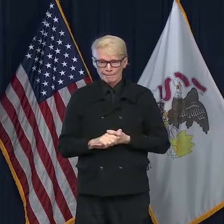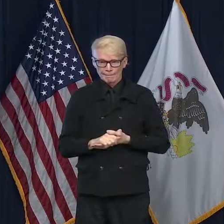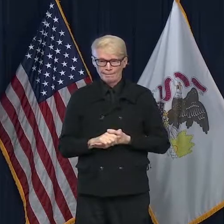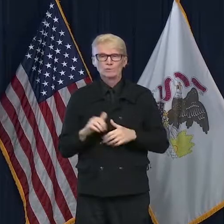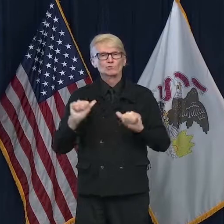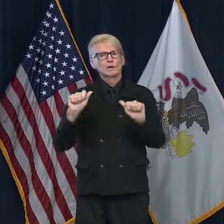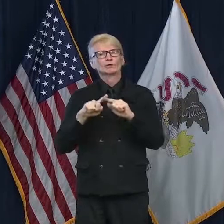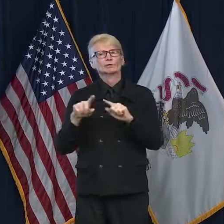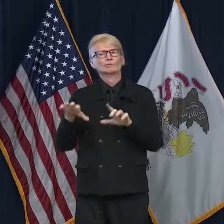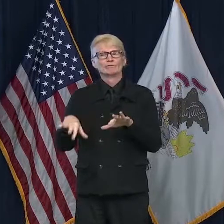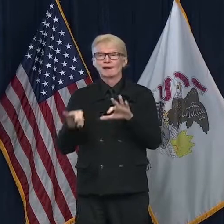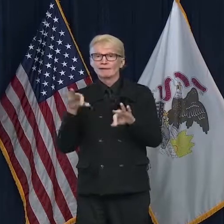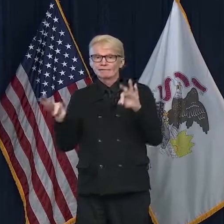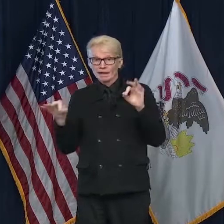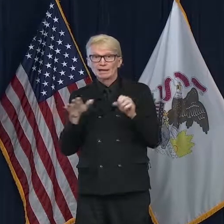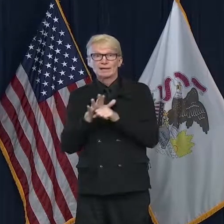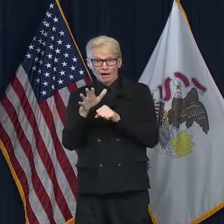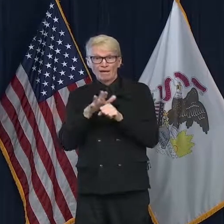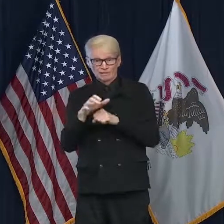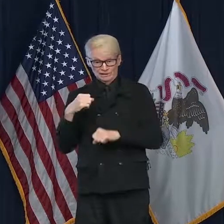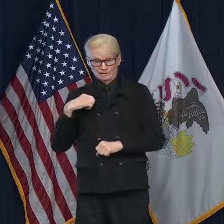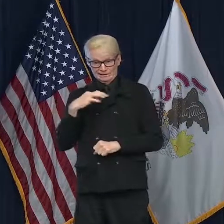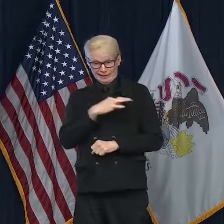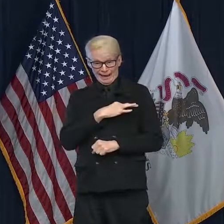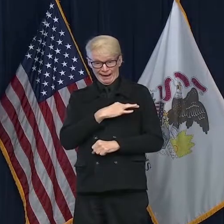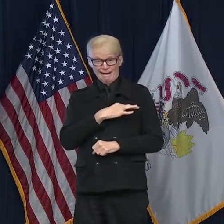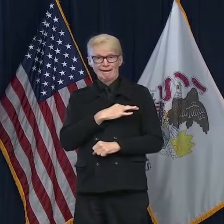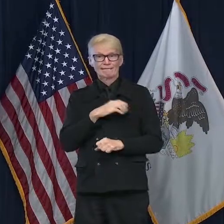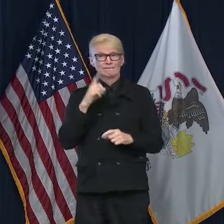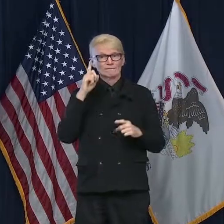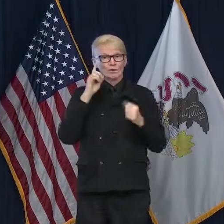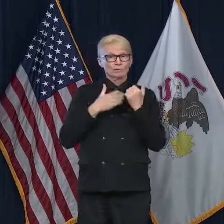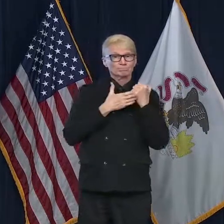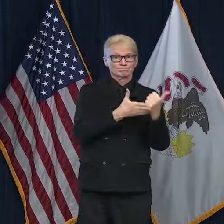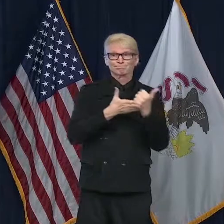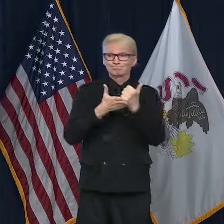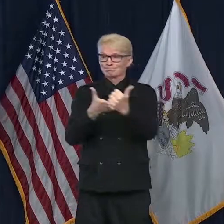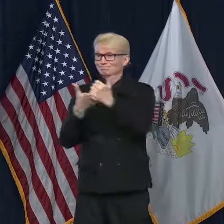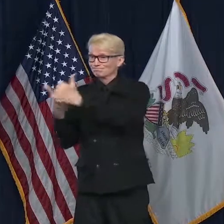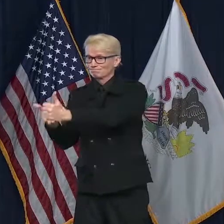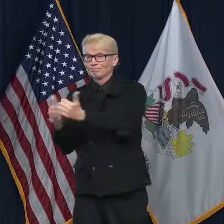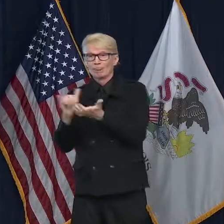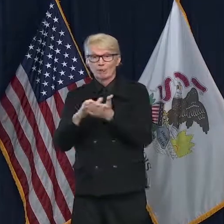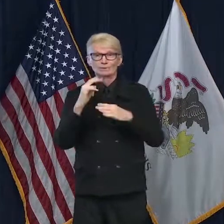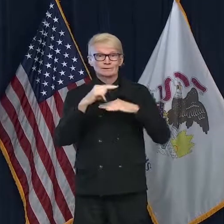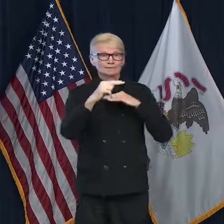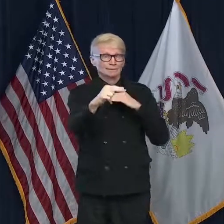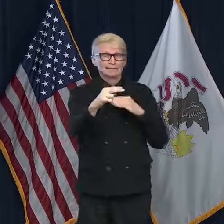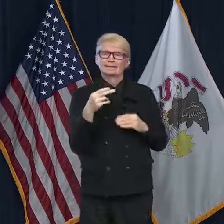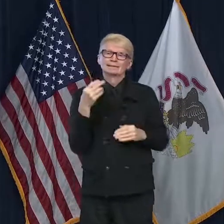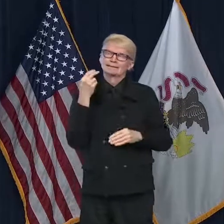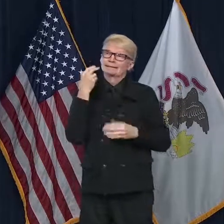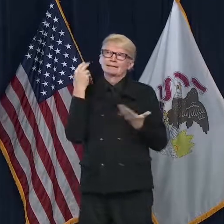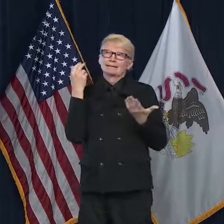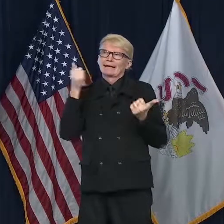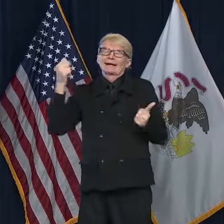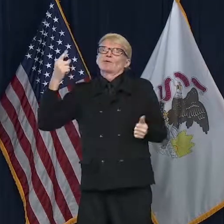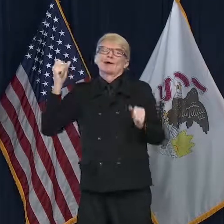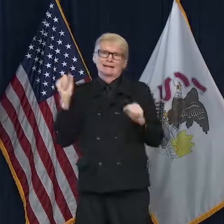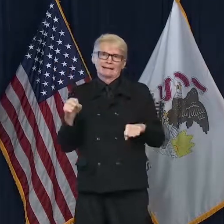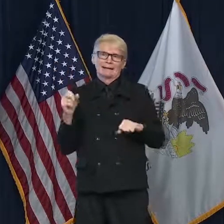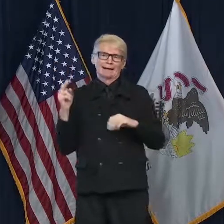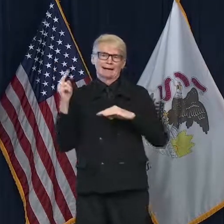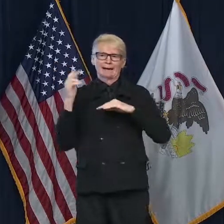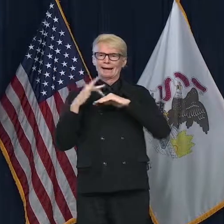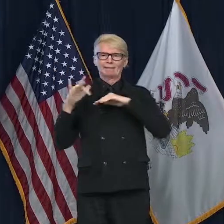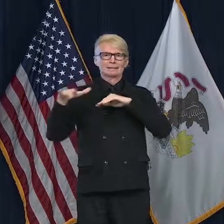additional staff to staff beds makes all the difference in the world. Anyone can put a bed in a room, in an